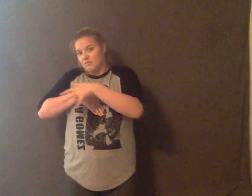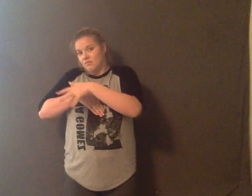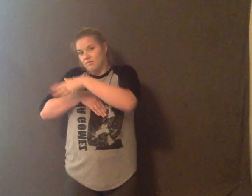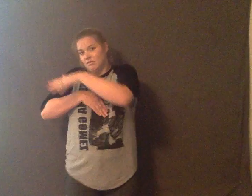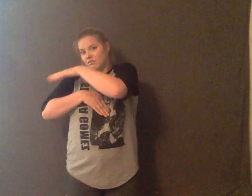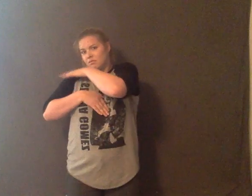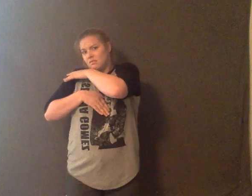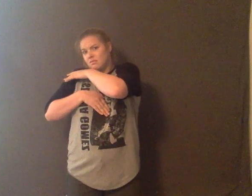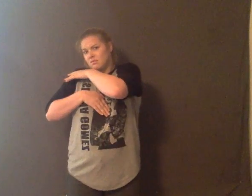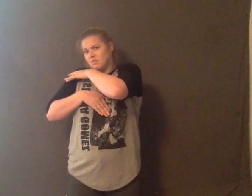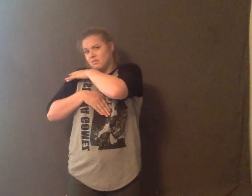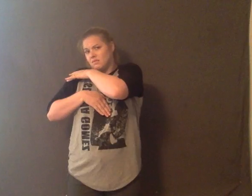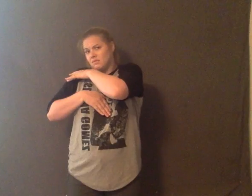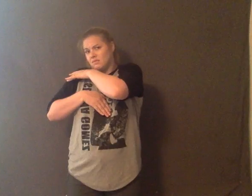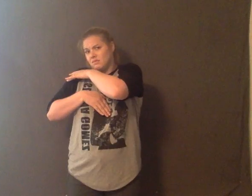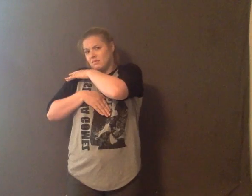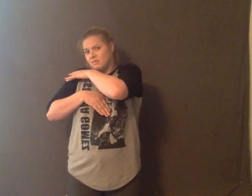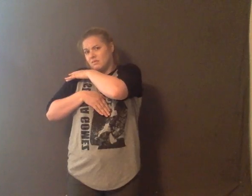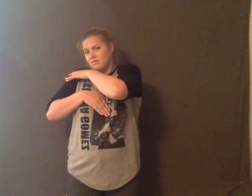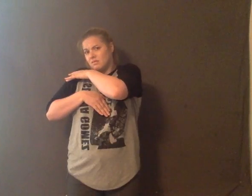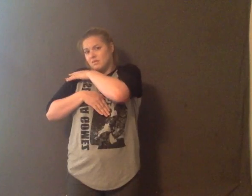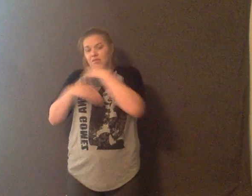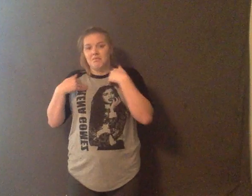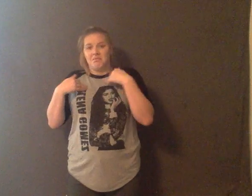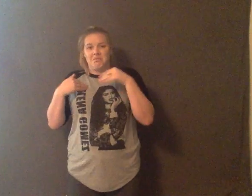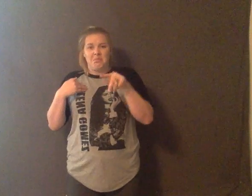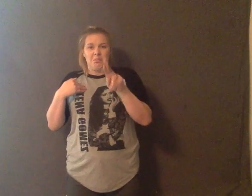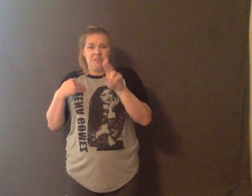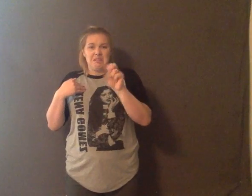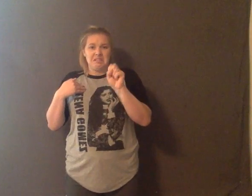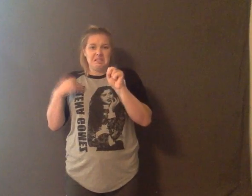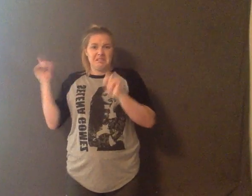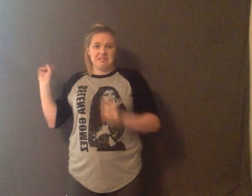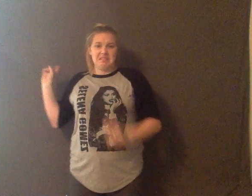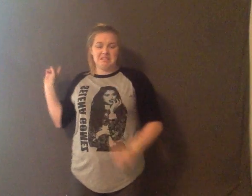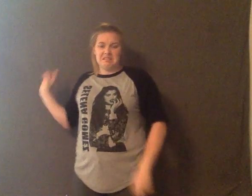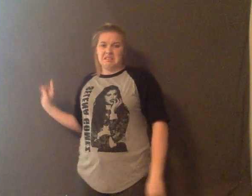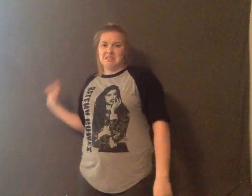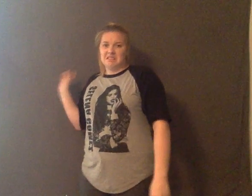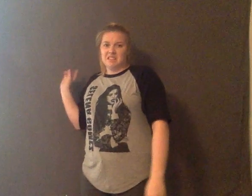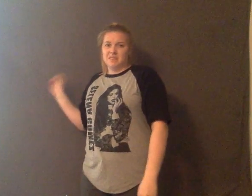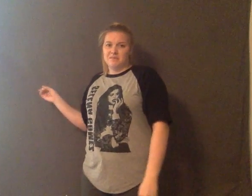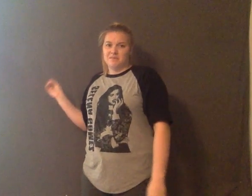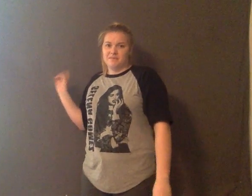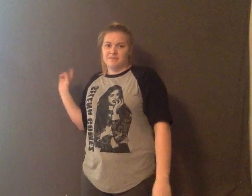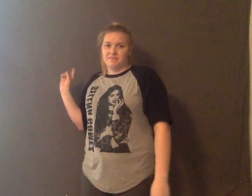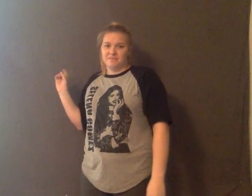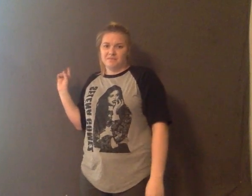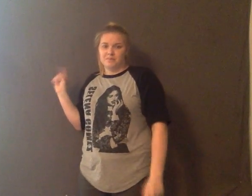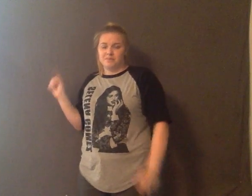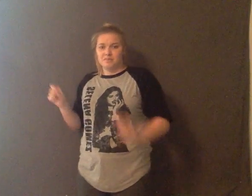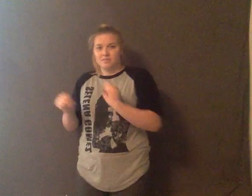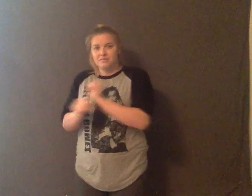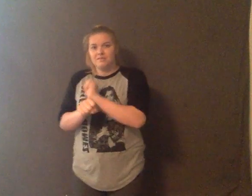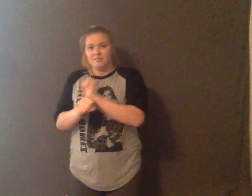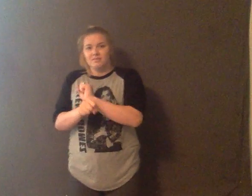open up the abscess and the pus will come out, or if it's deep-seated, when the inspectors are doing their work or the company employees, they might